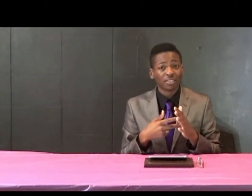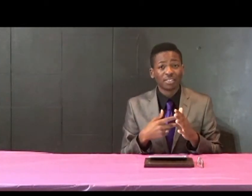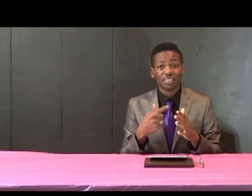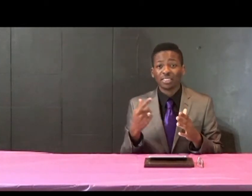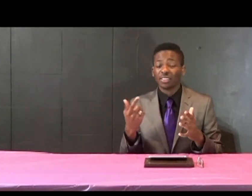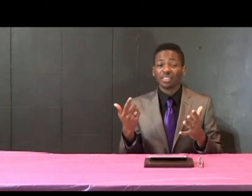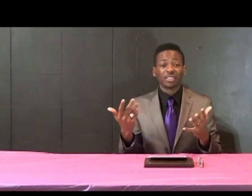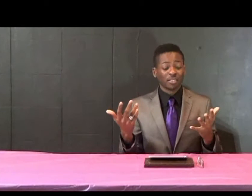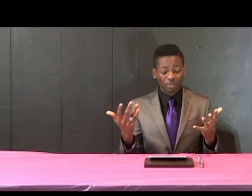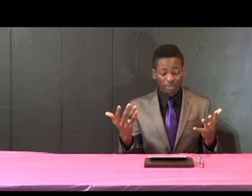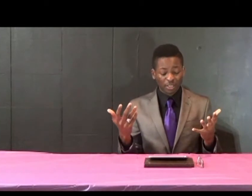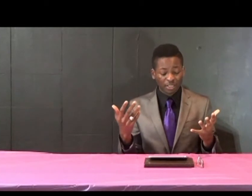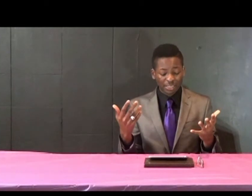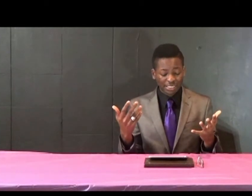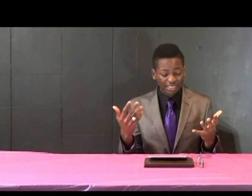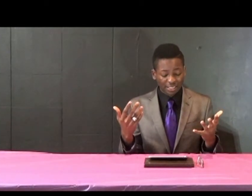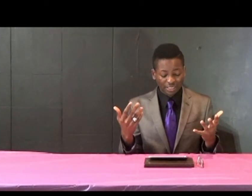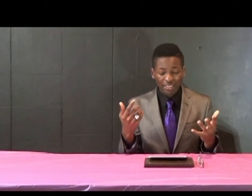She did a lot of work when she was on the show.